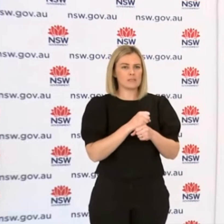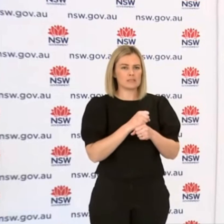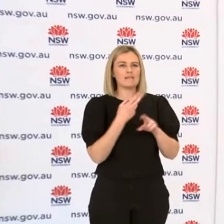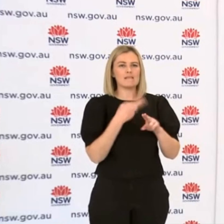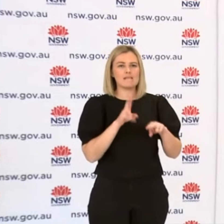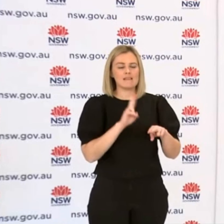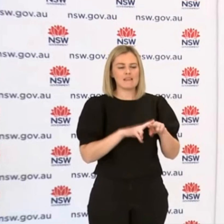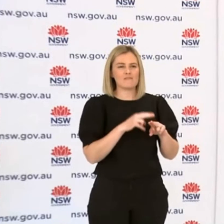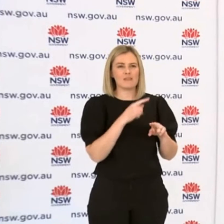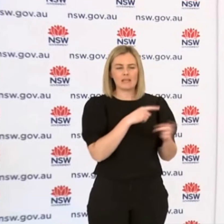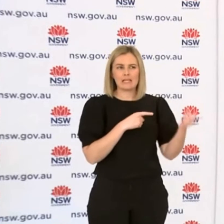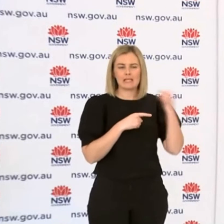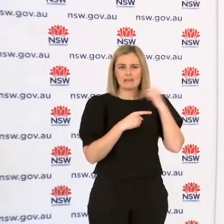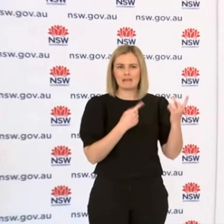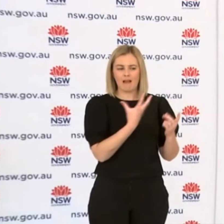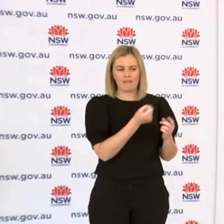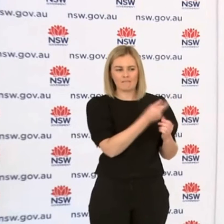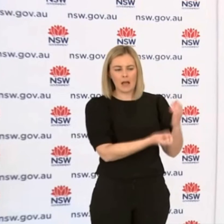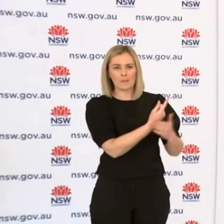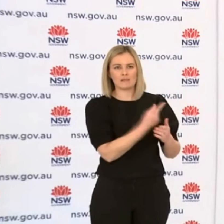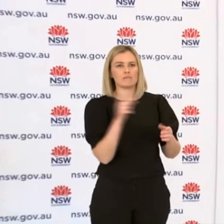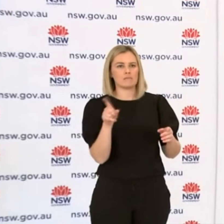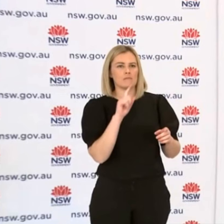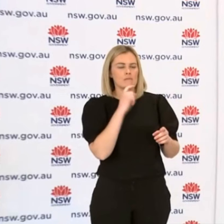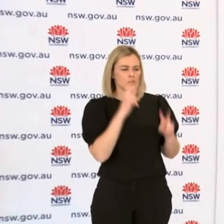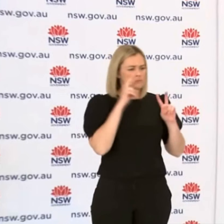get reported to them and making sure that there's appropriate